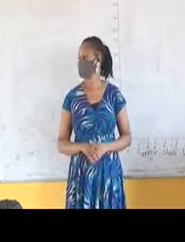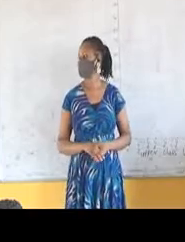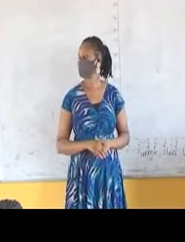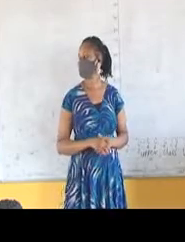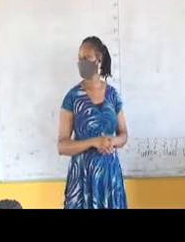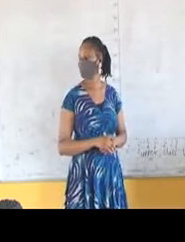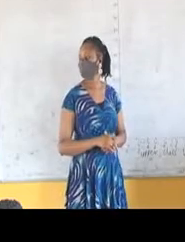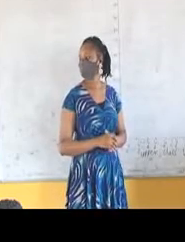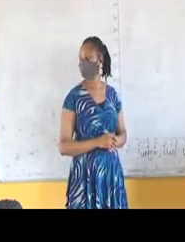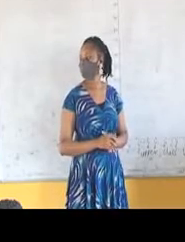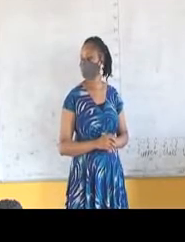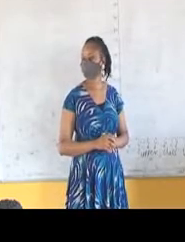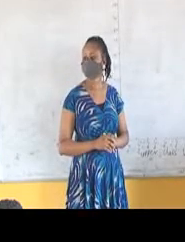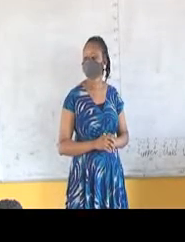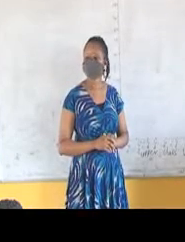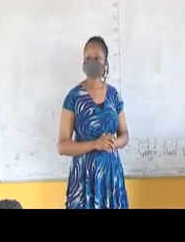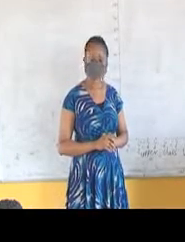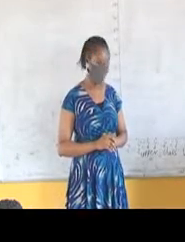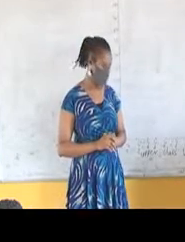90.5, then